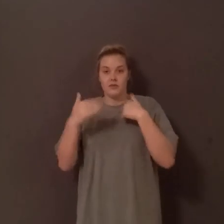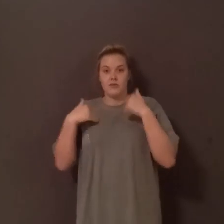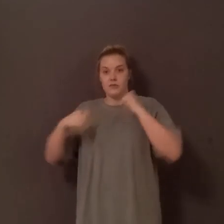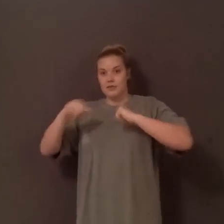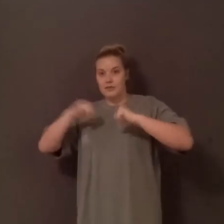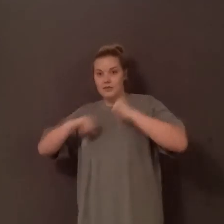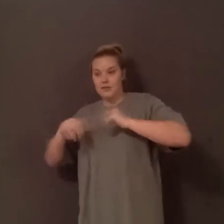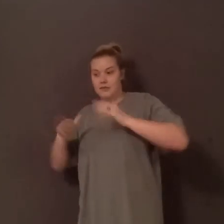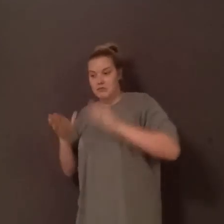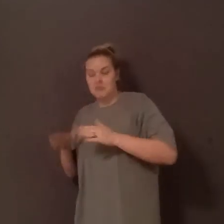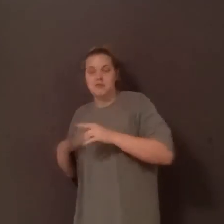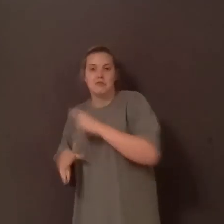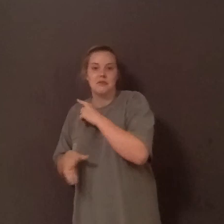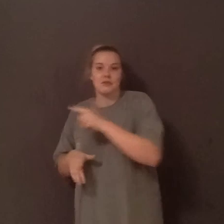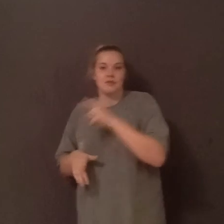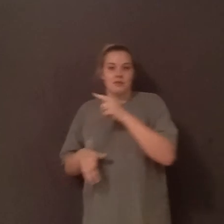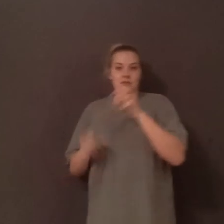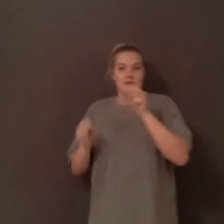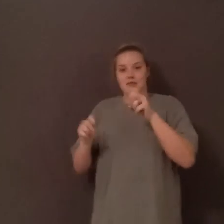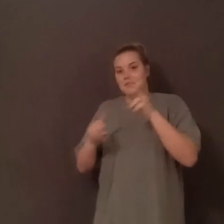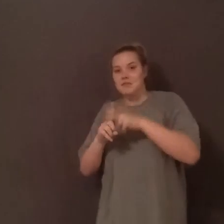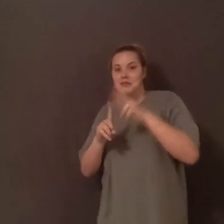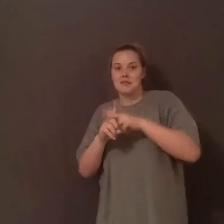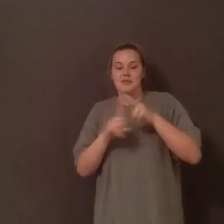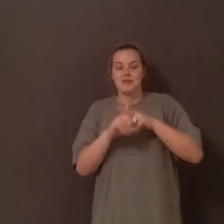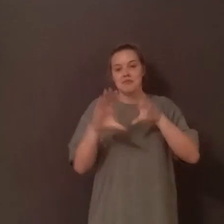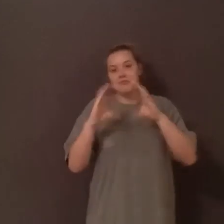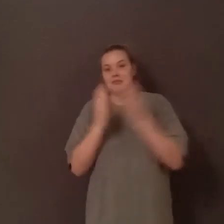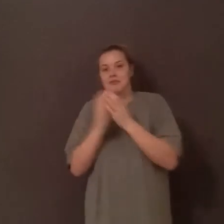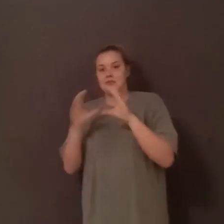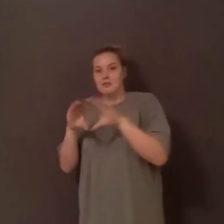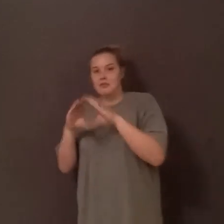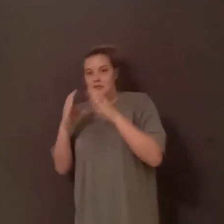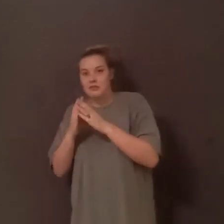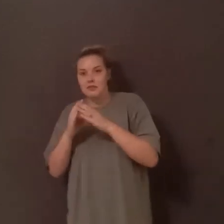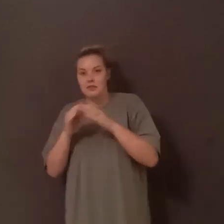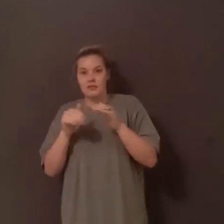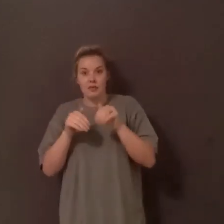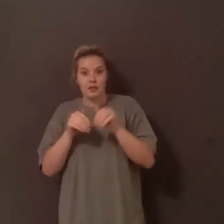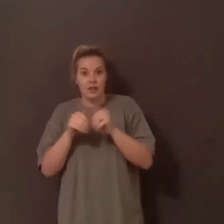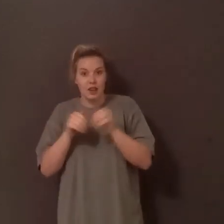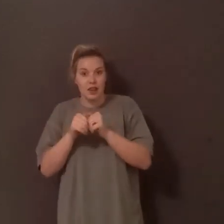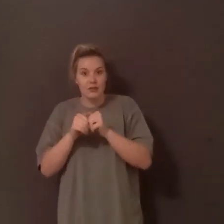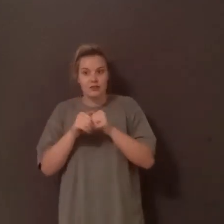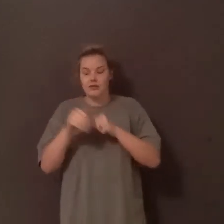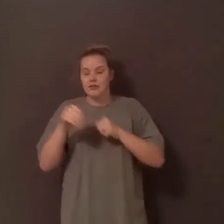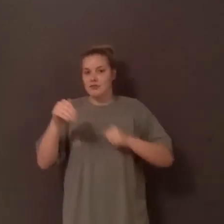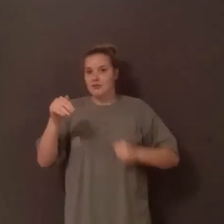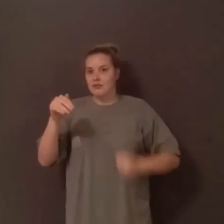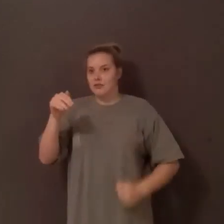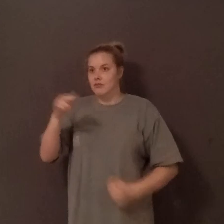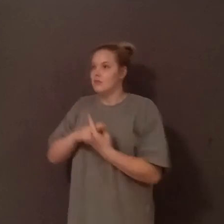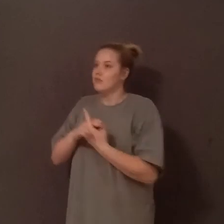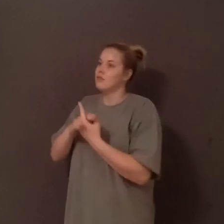different auditions in town and all the different classes. And there's a huge ad, how to break into the industry, teaching you all the ins and outs of how to make it